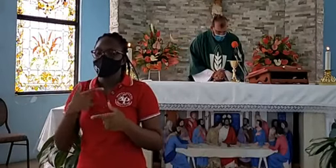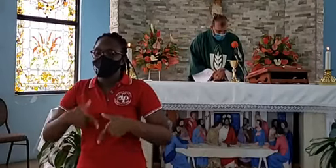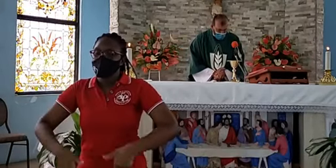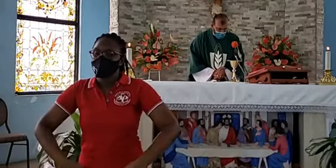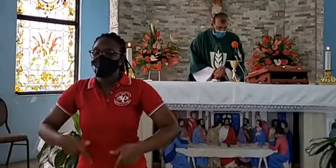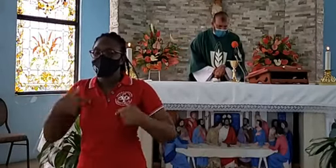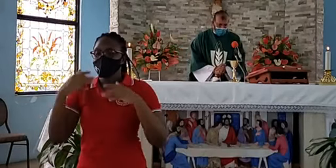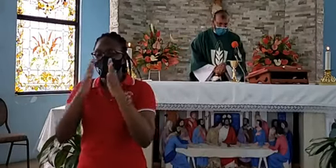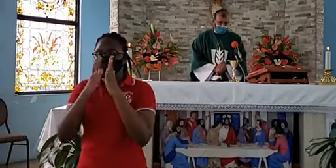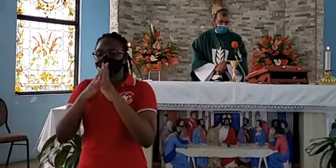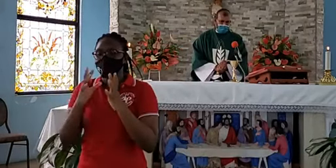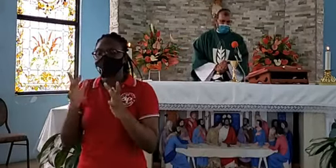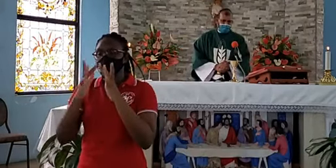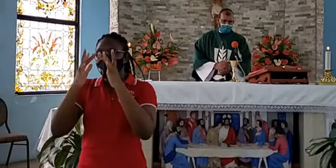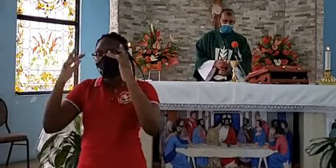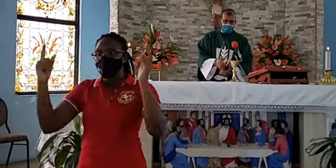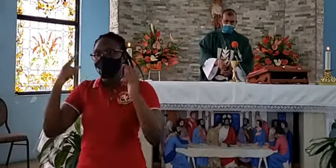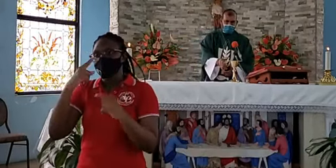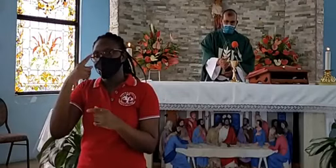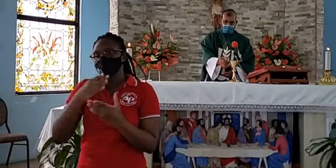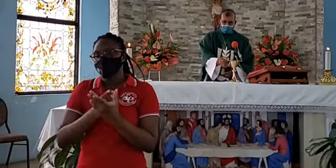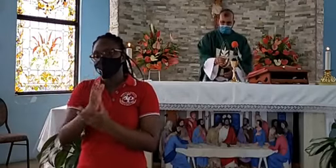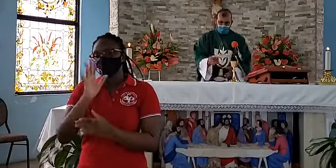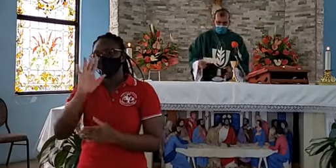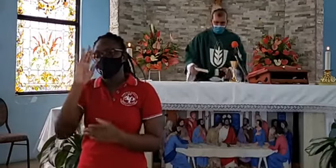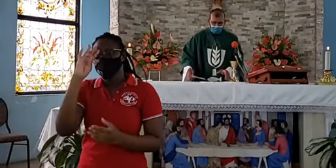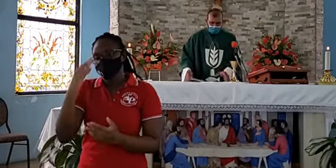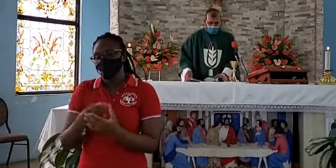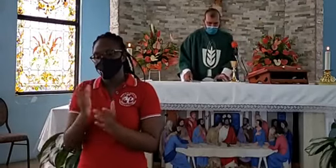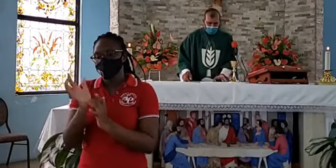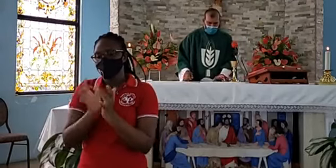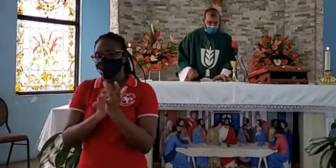you through your Son, Jesus Christ.